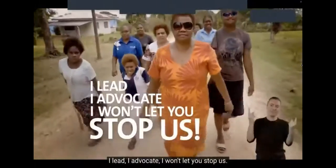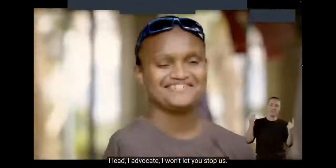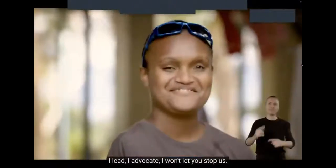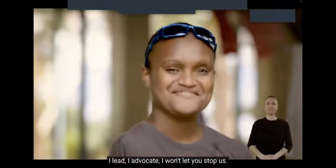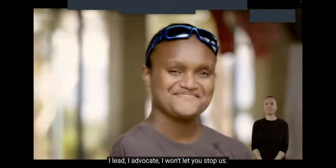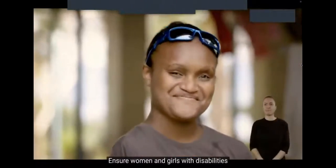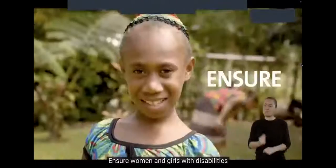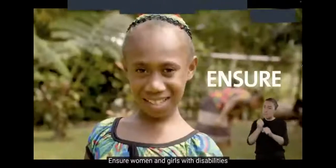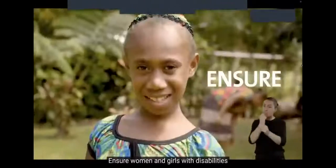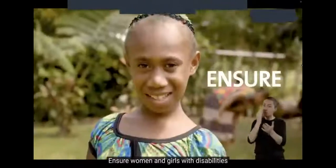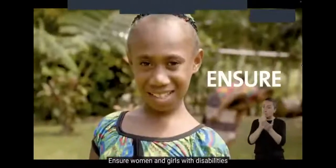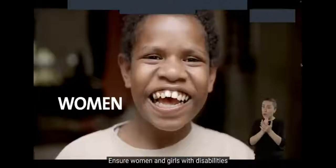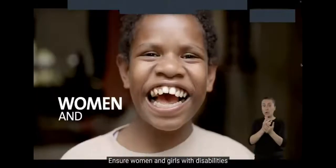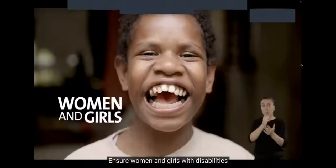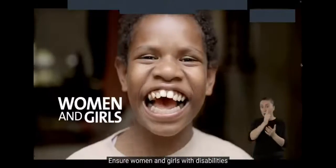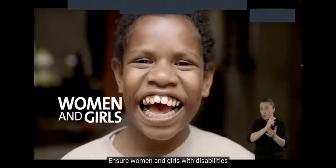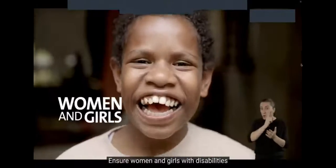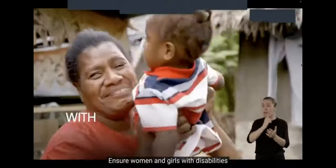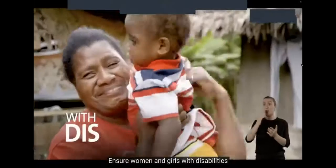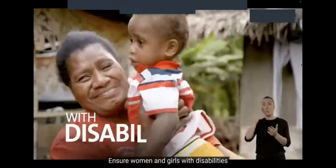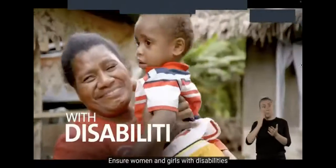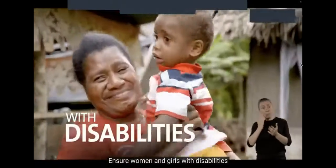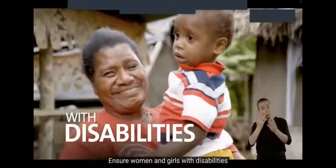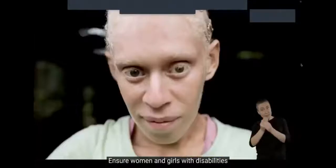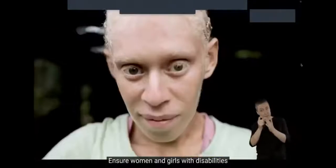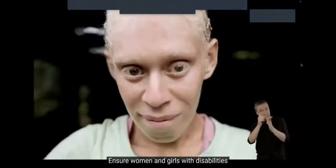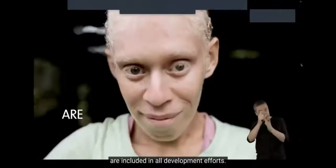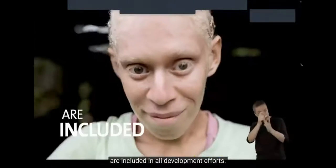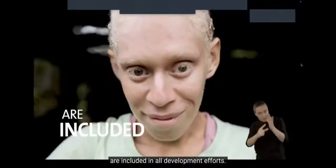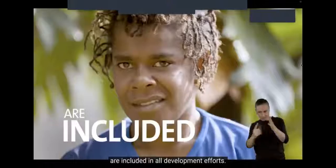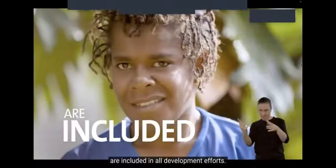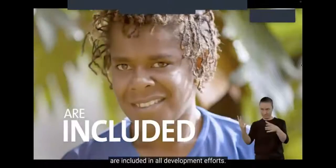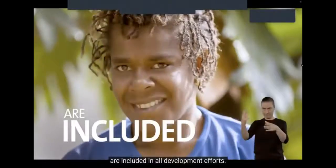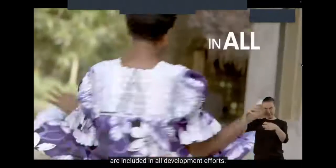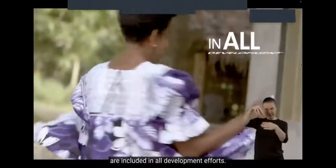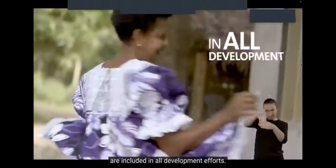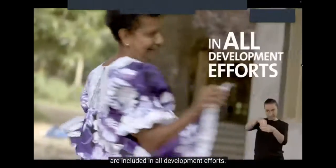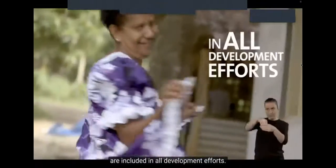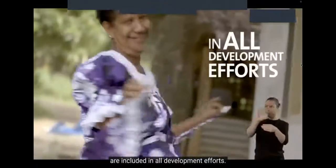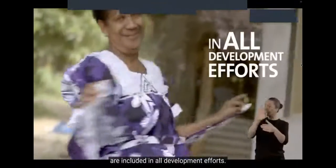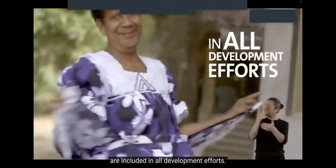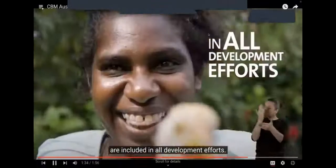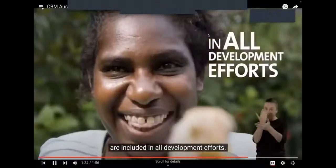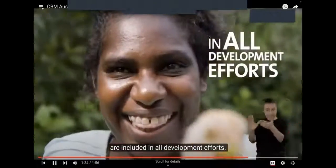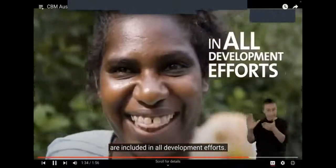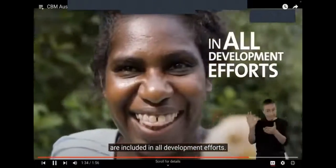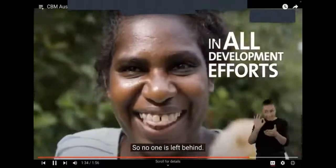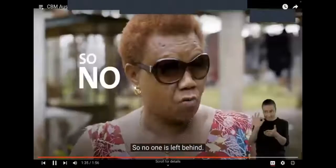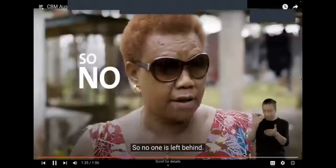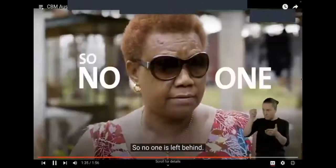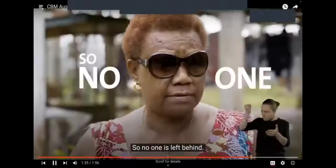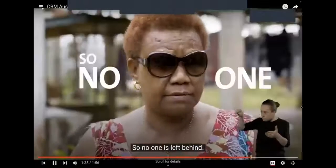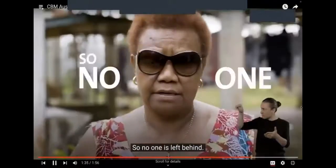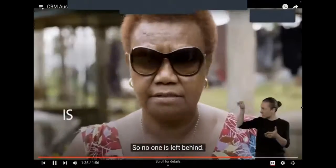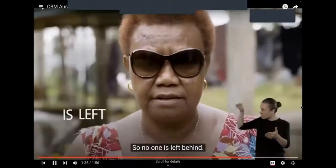us. Ensure women and girls with disabilities are included in all development efforts, so